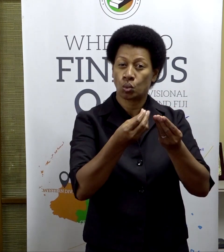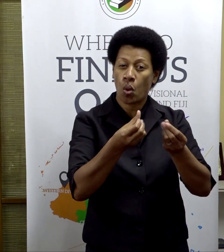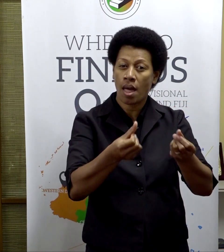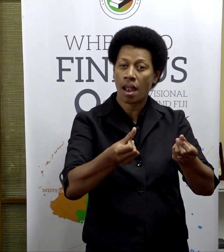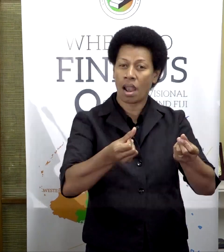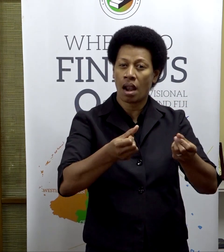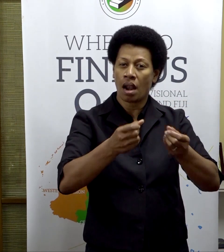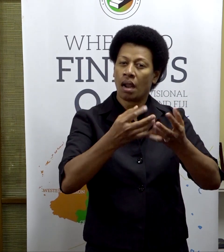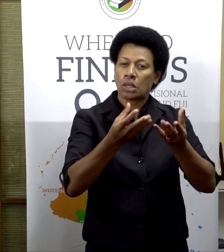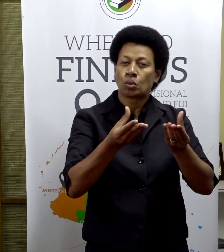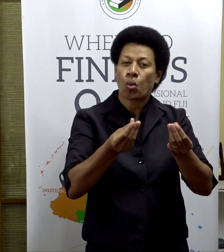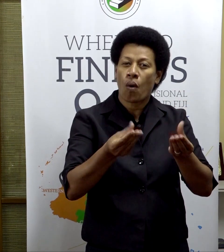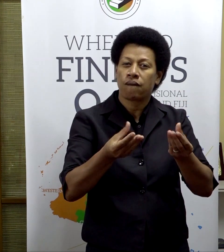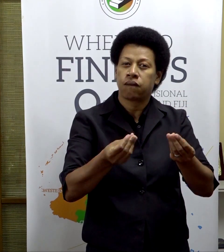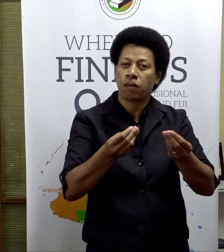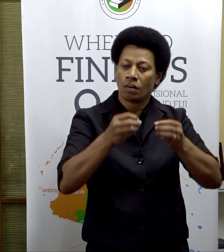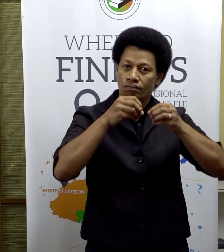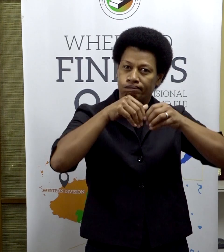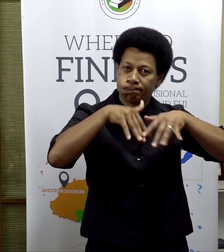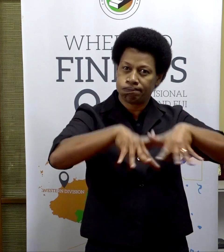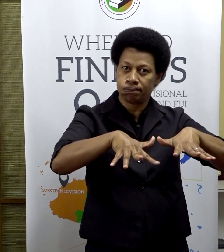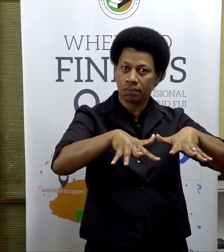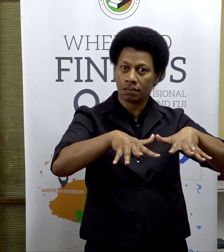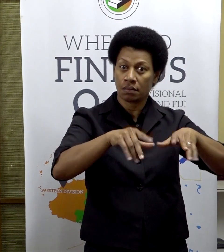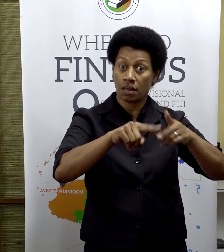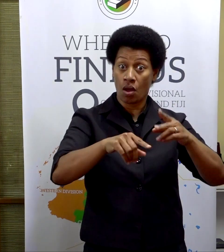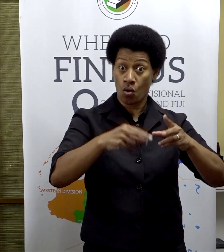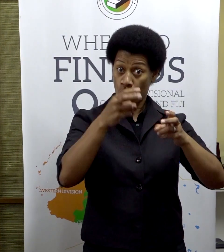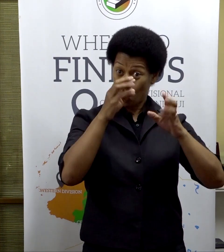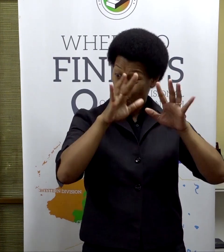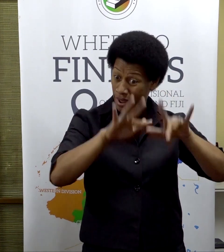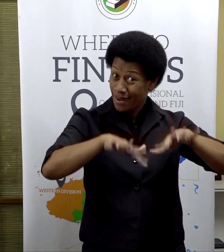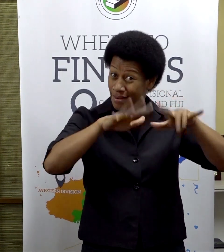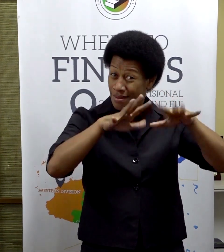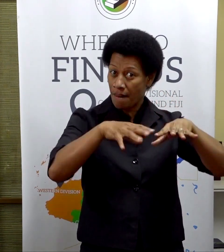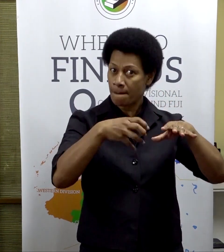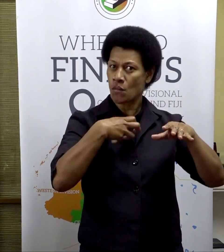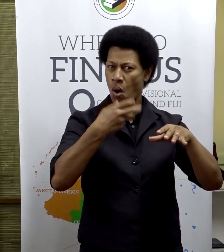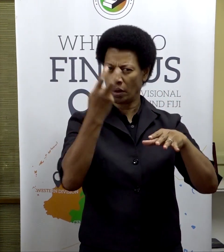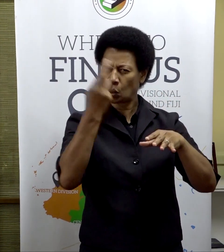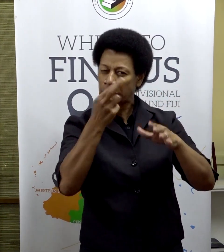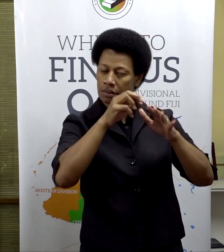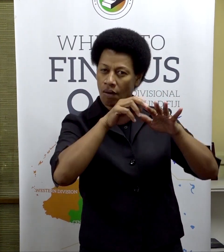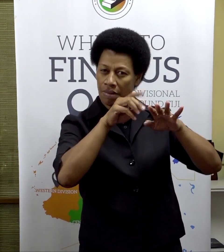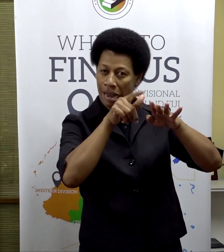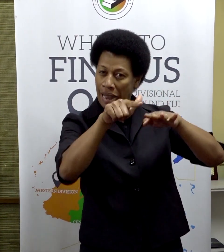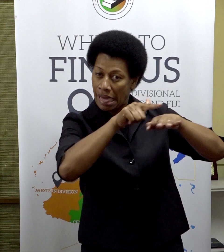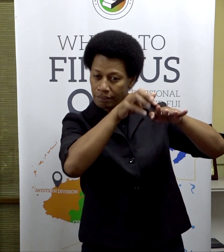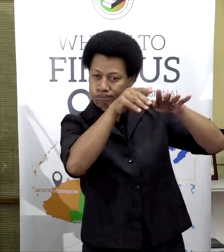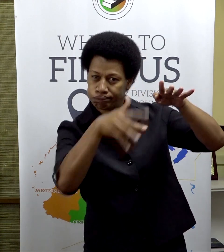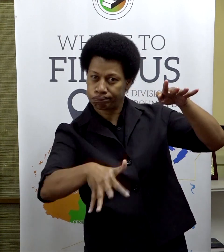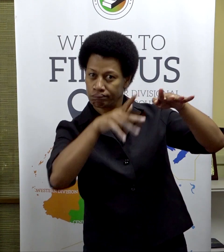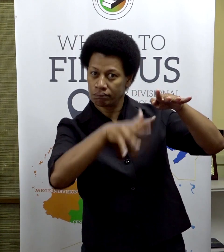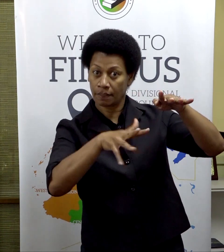already saturated. With more rain expected, there is high risk of landslides. Some part of Fiji